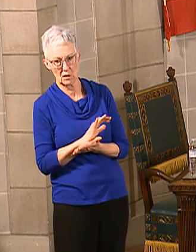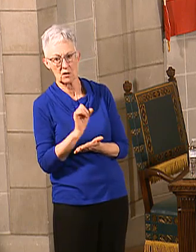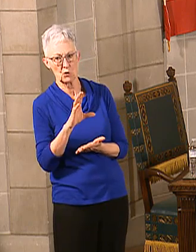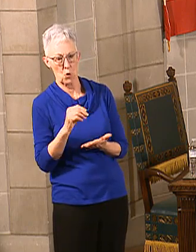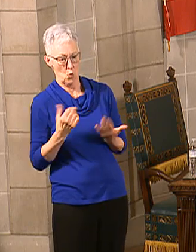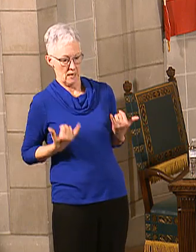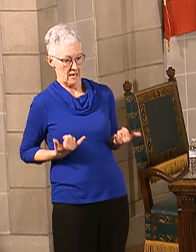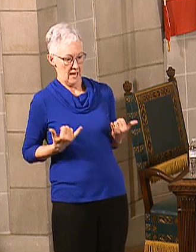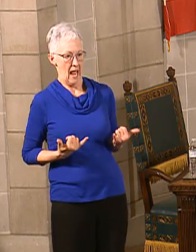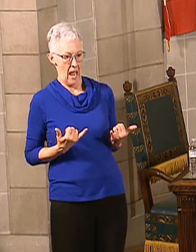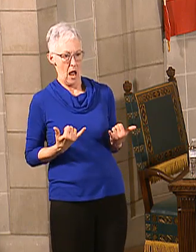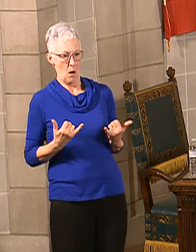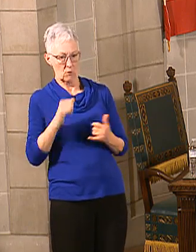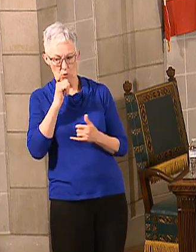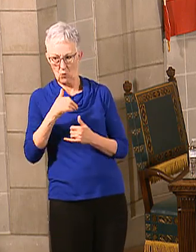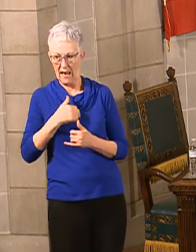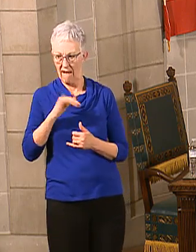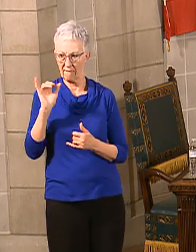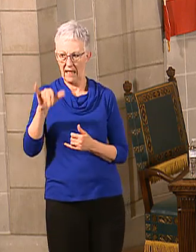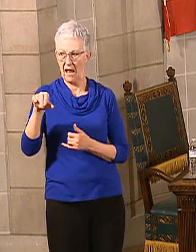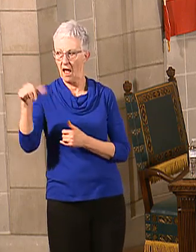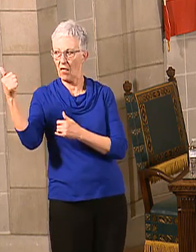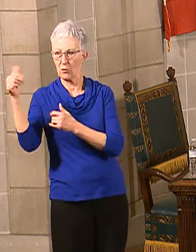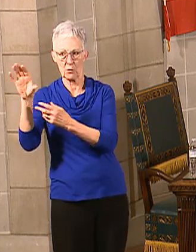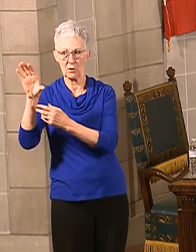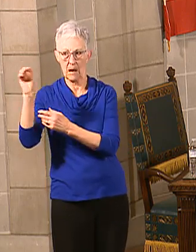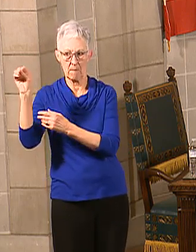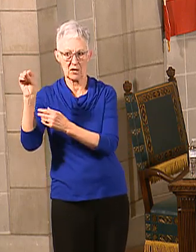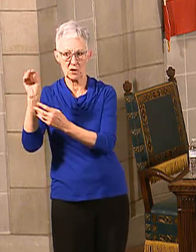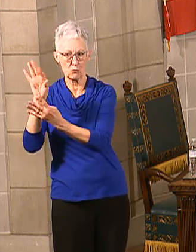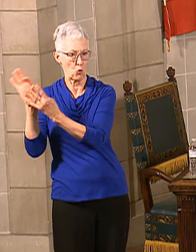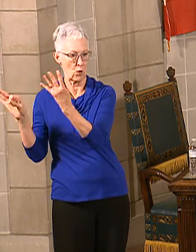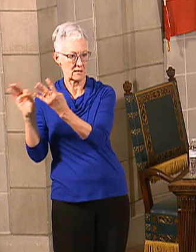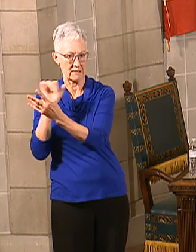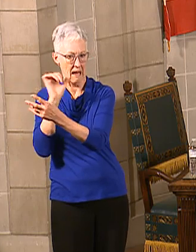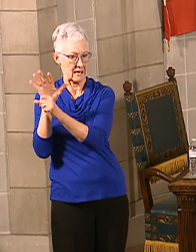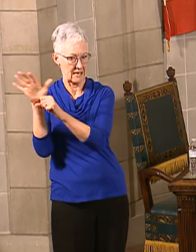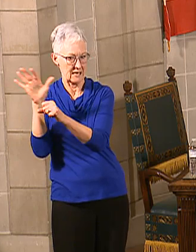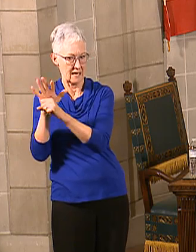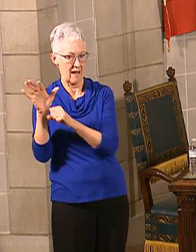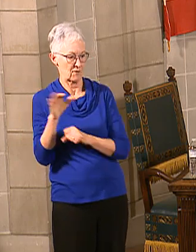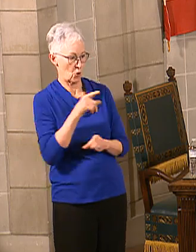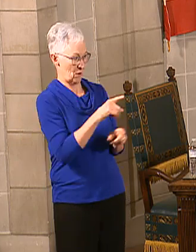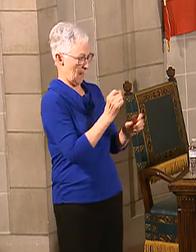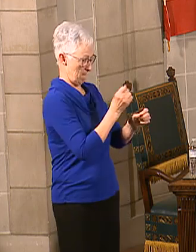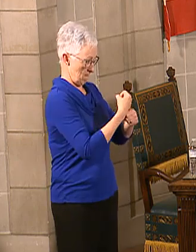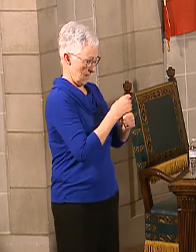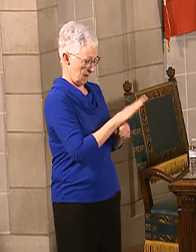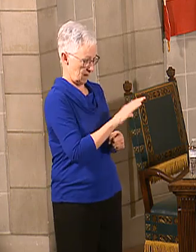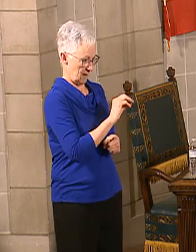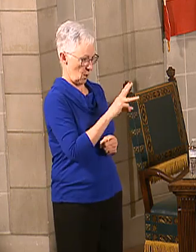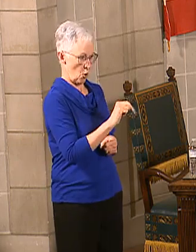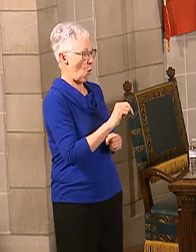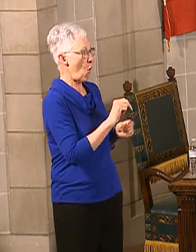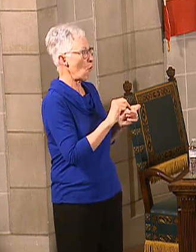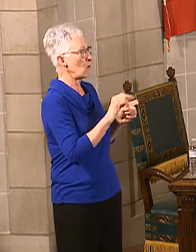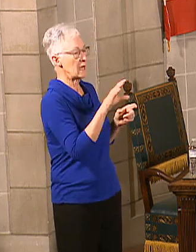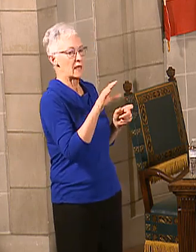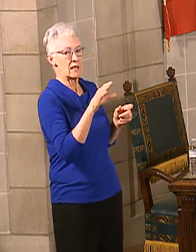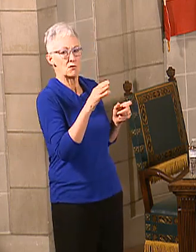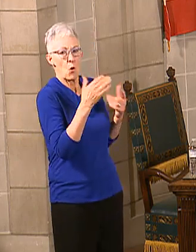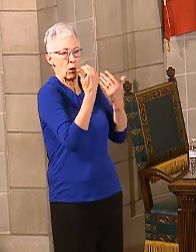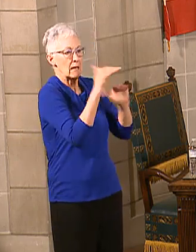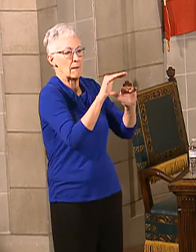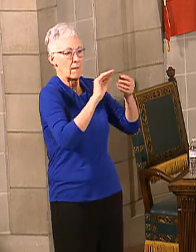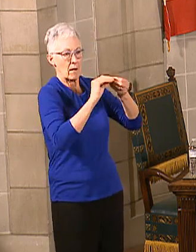you a choice of those different products. And as far as what the government will do if grocery stores run